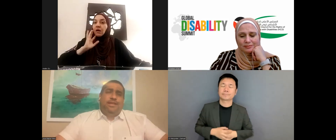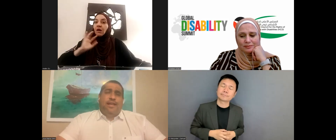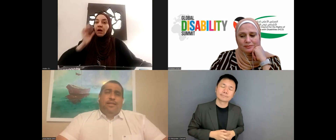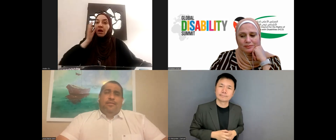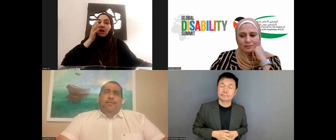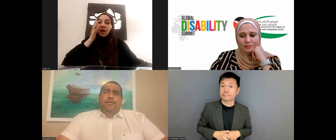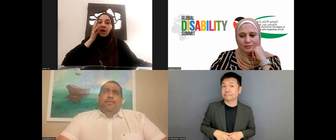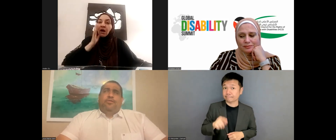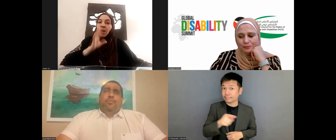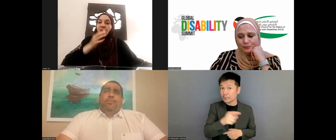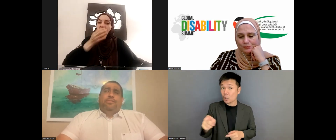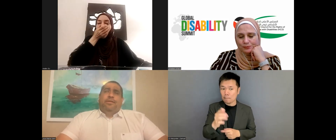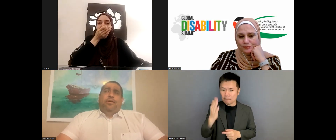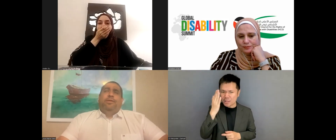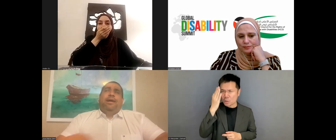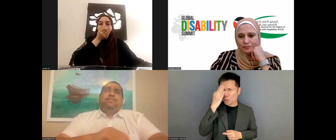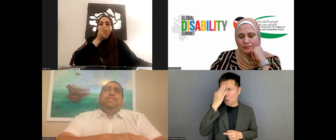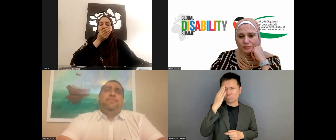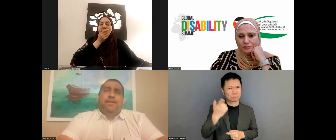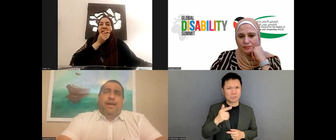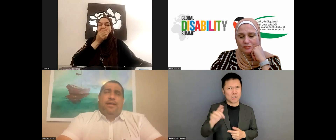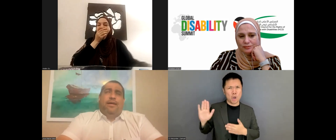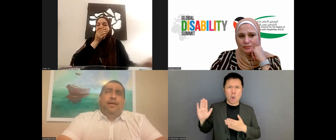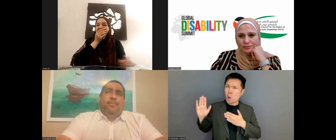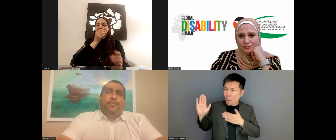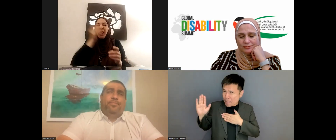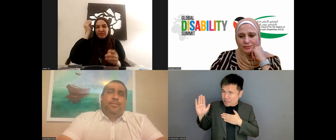to understand that commitments cannot be achieved